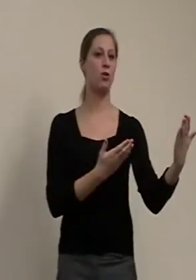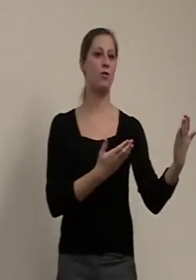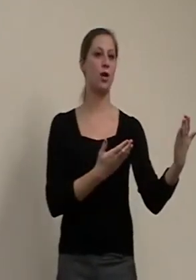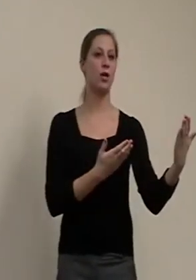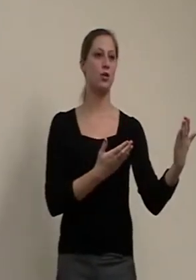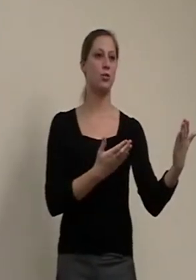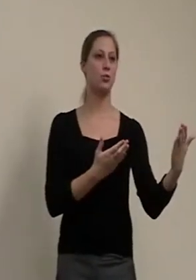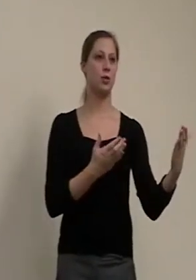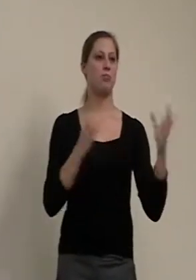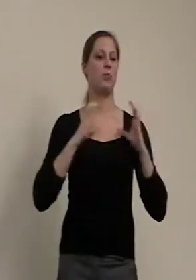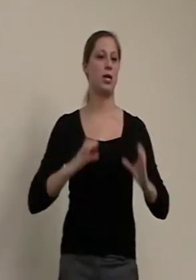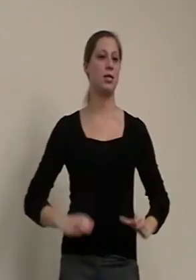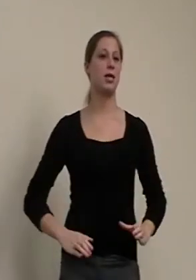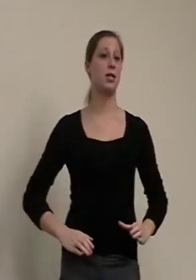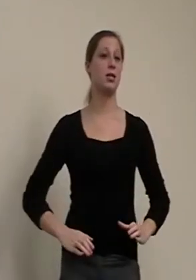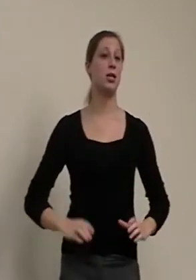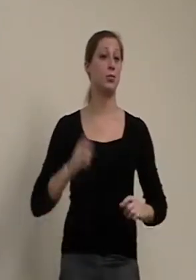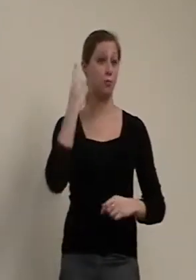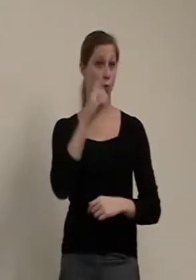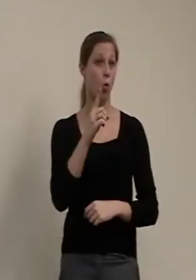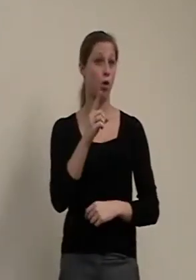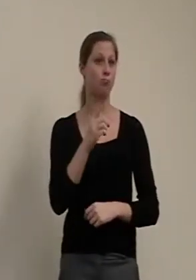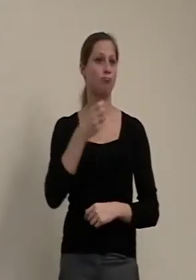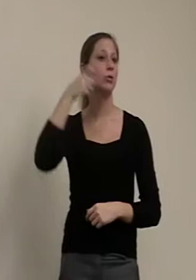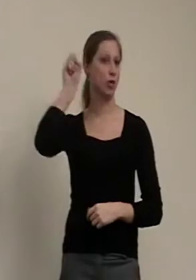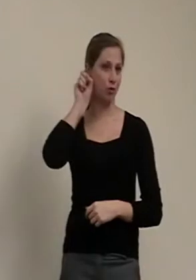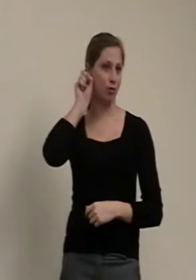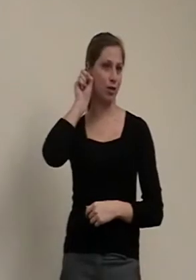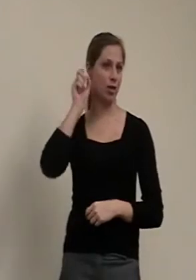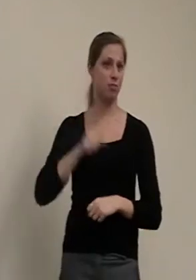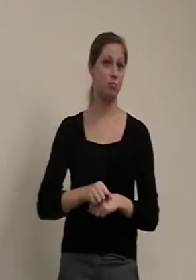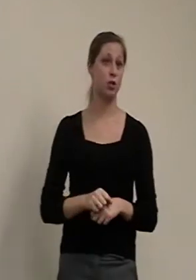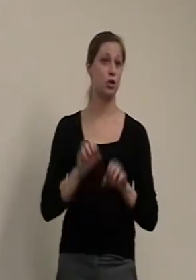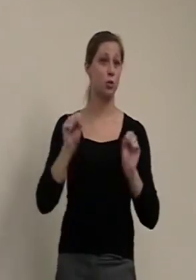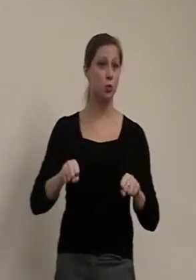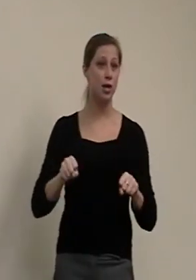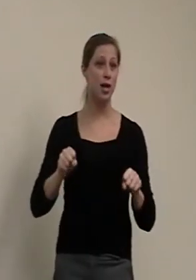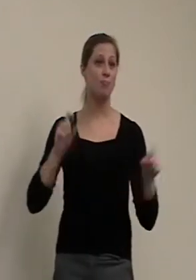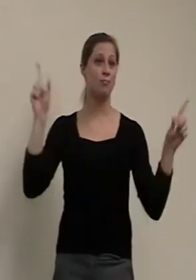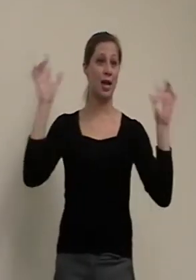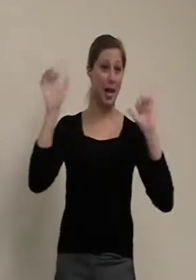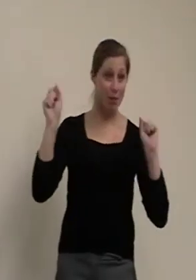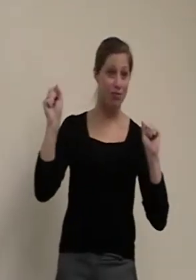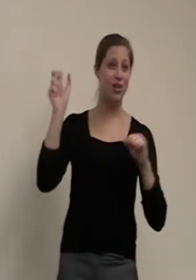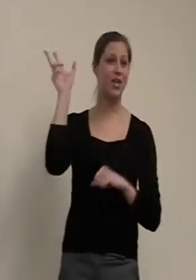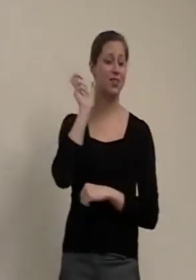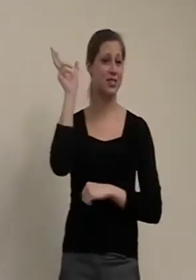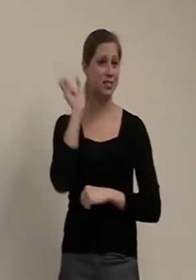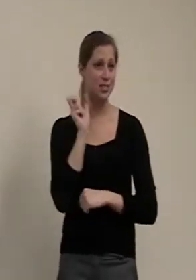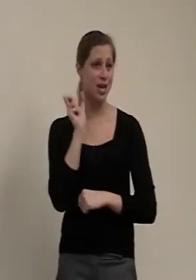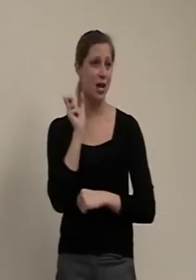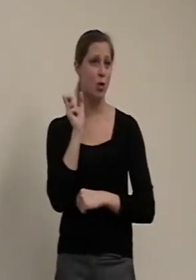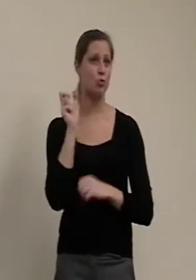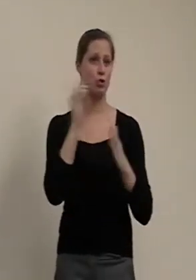try a hearing aid. You could amplify those sounds into a range where you could hear them. Sure.